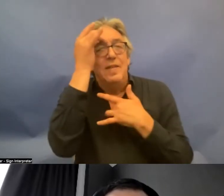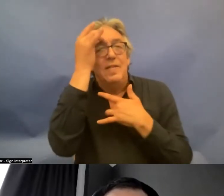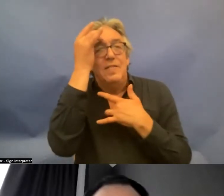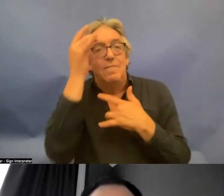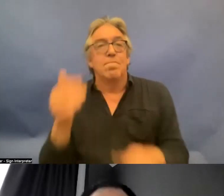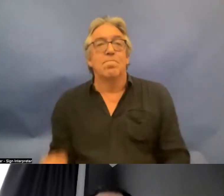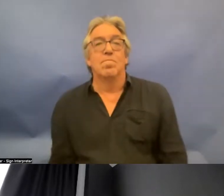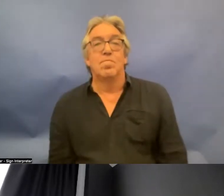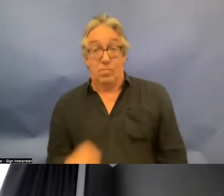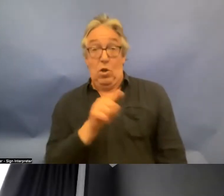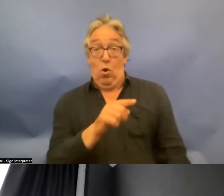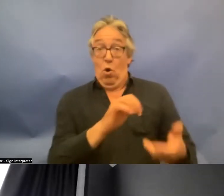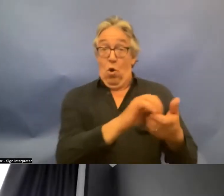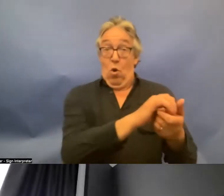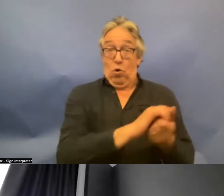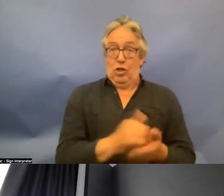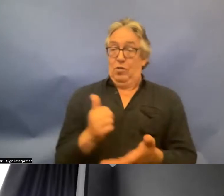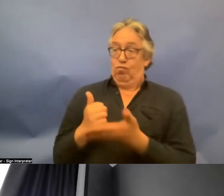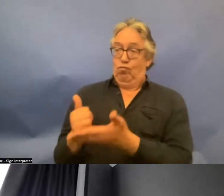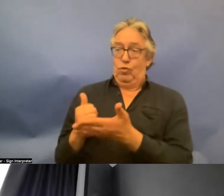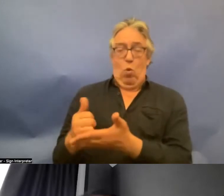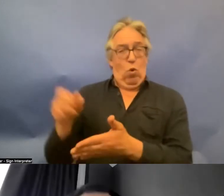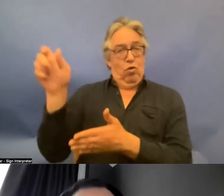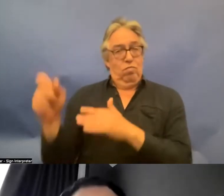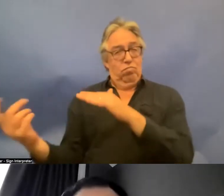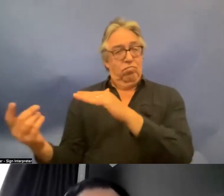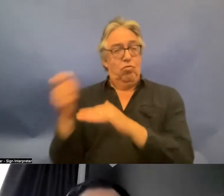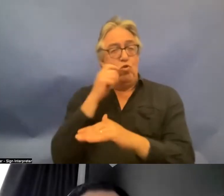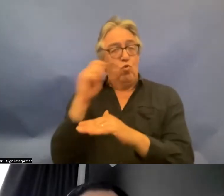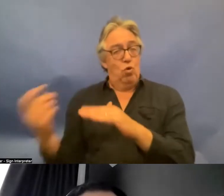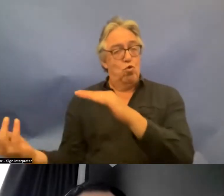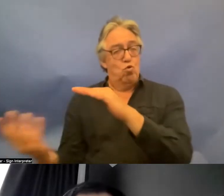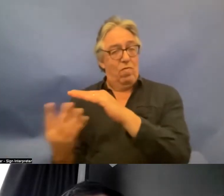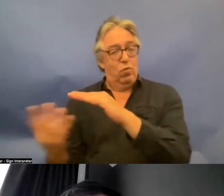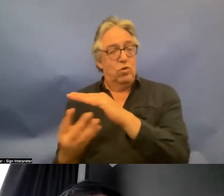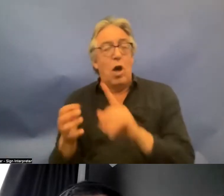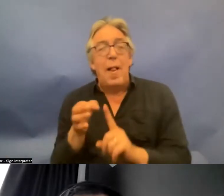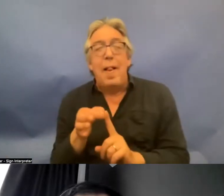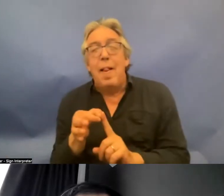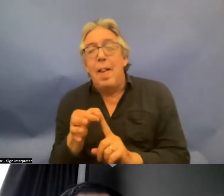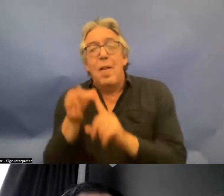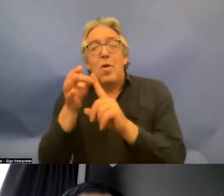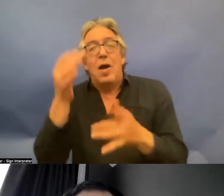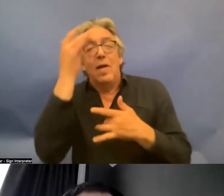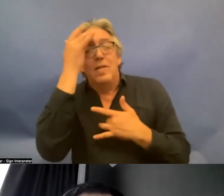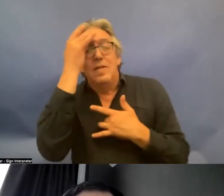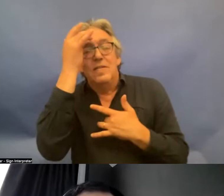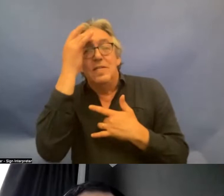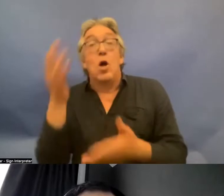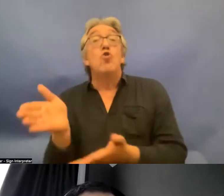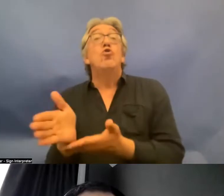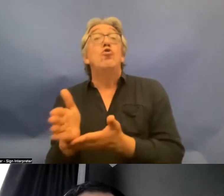people with rare diseases who need support, but also medical interventions. Some may end up in institutions if support is not